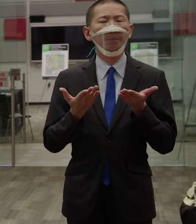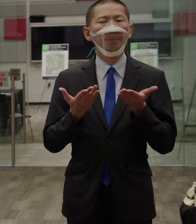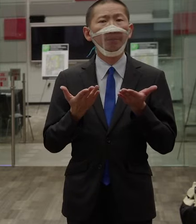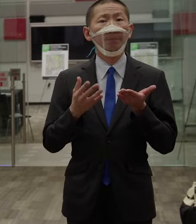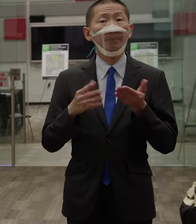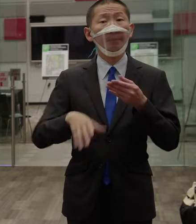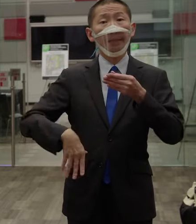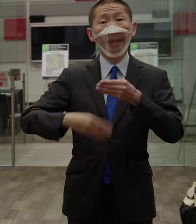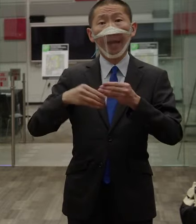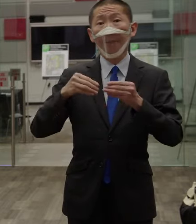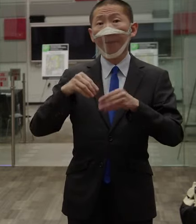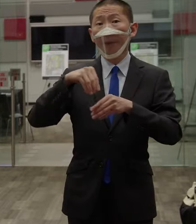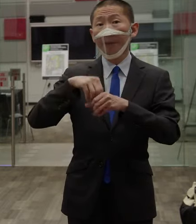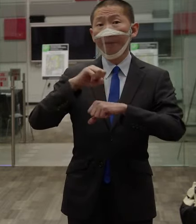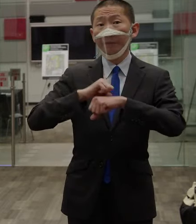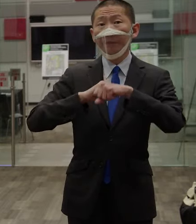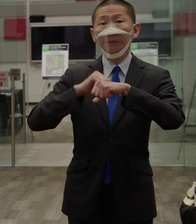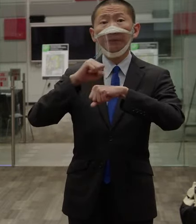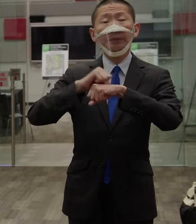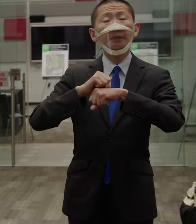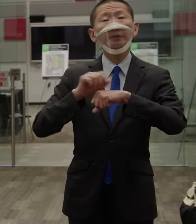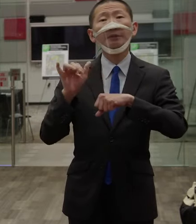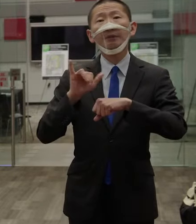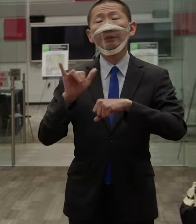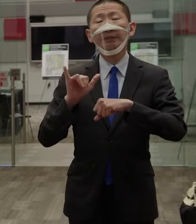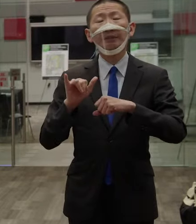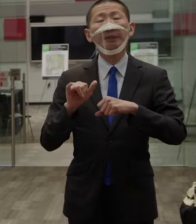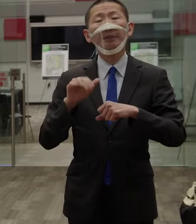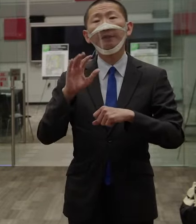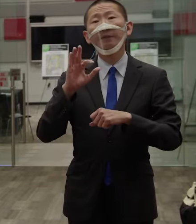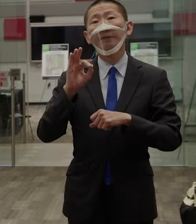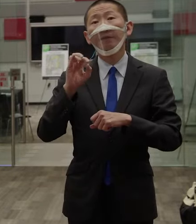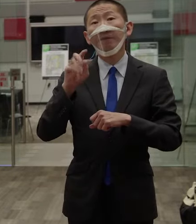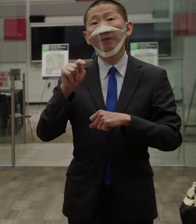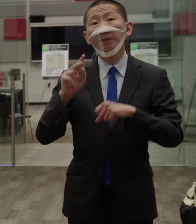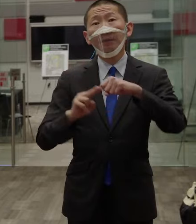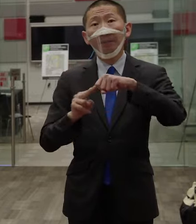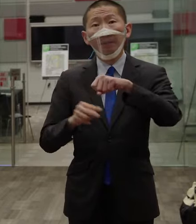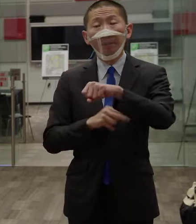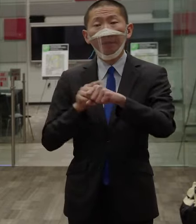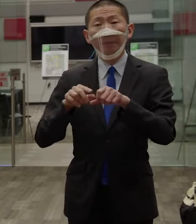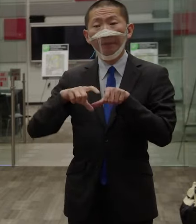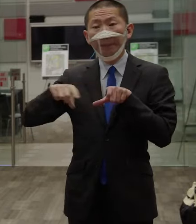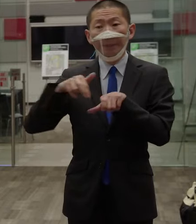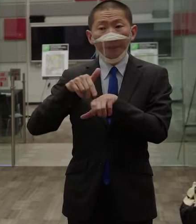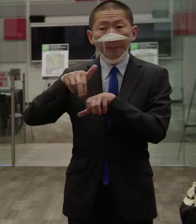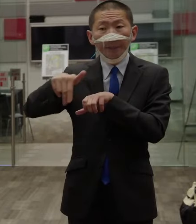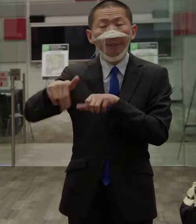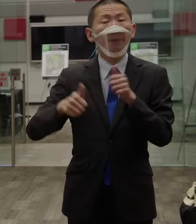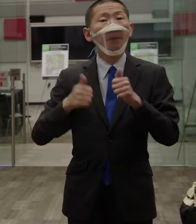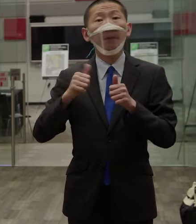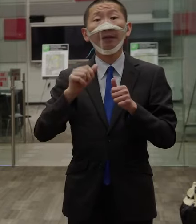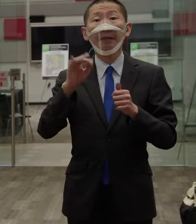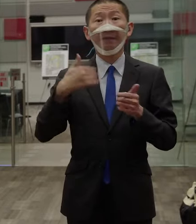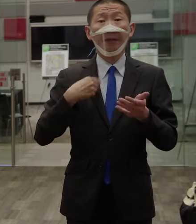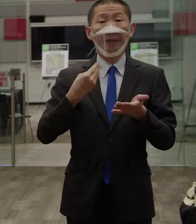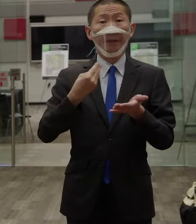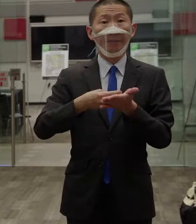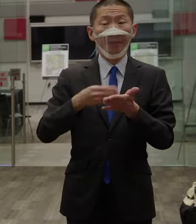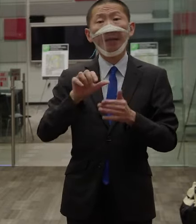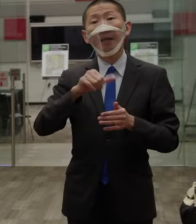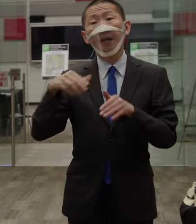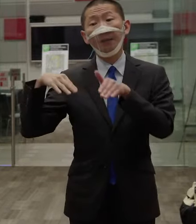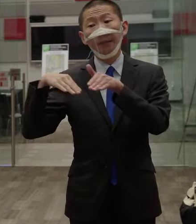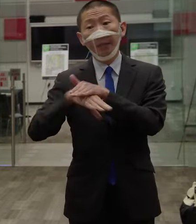put more infrastructure such as footbridges or something like as funding would allow maybe another station entrance on the